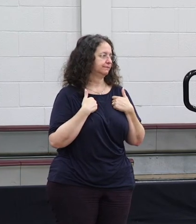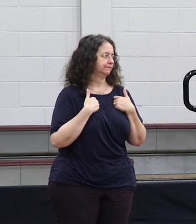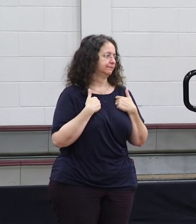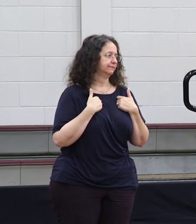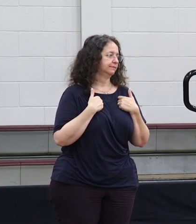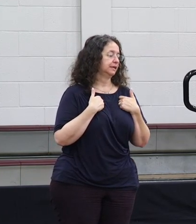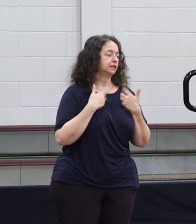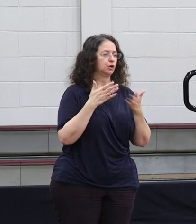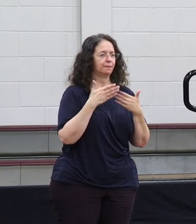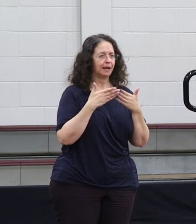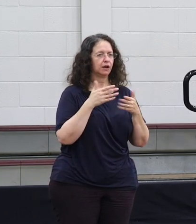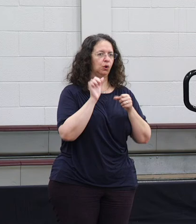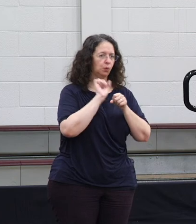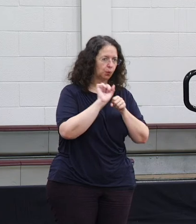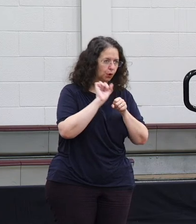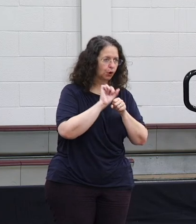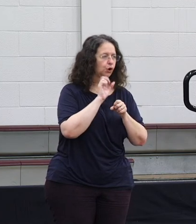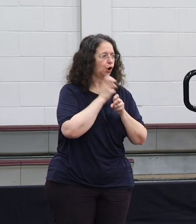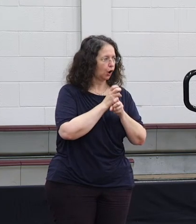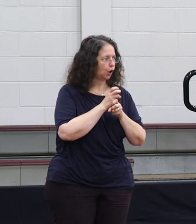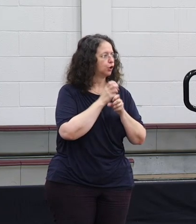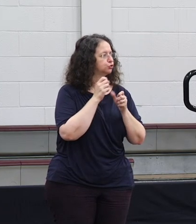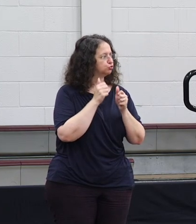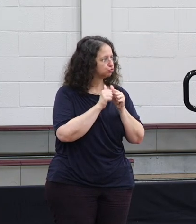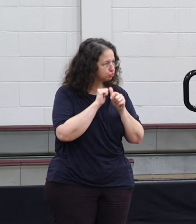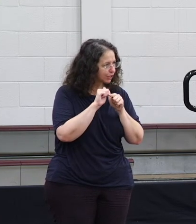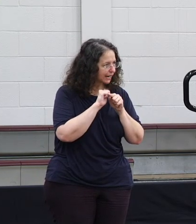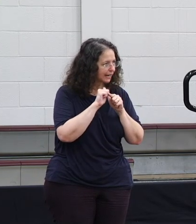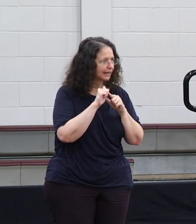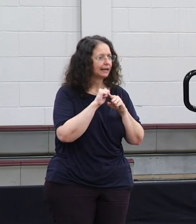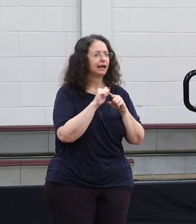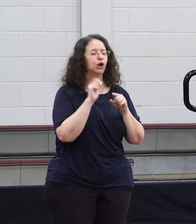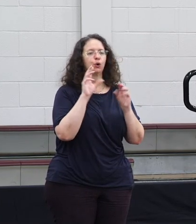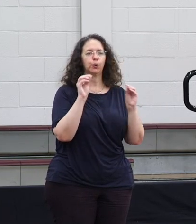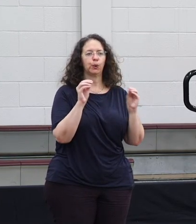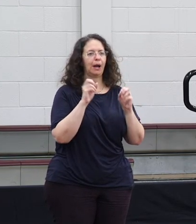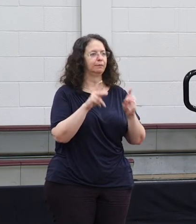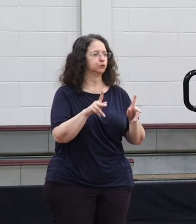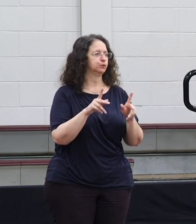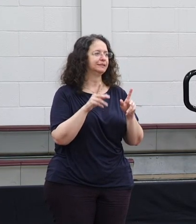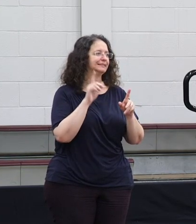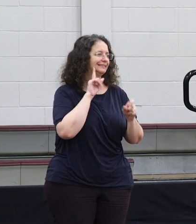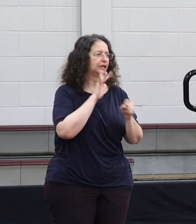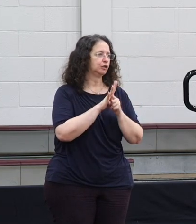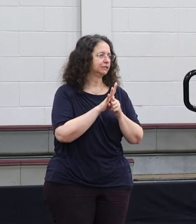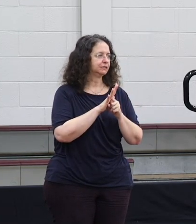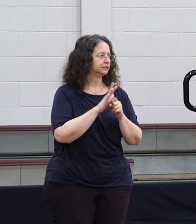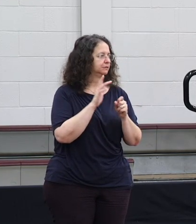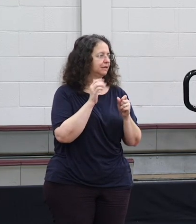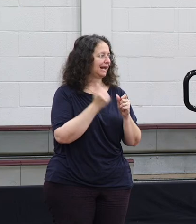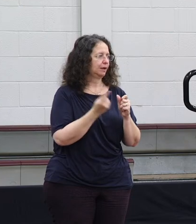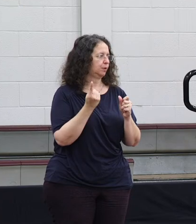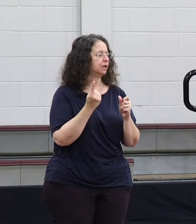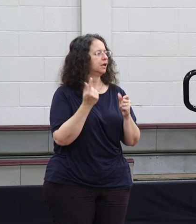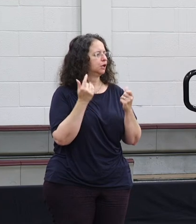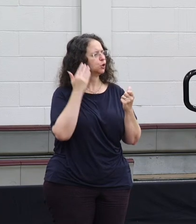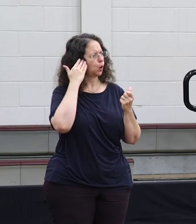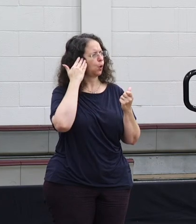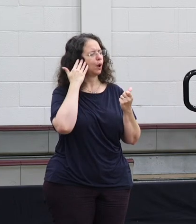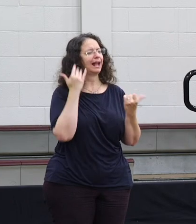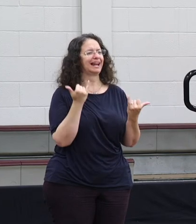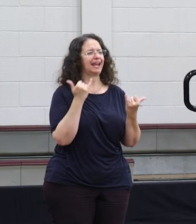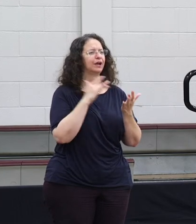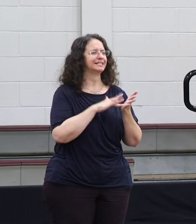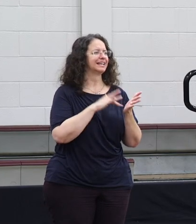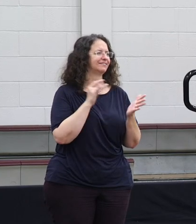No matter how hard you work and train for something, no opportunity is ever guaranteed to anyone. And knowing this has made it easier for me to take advantage